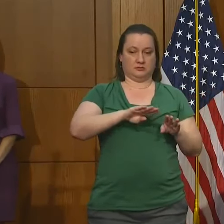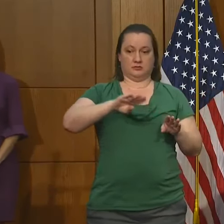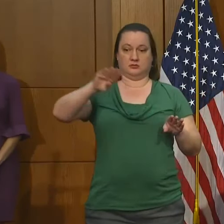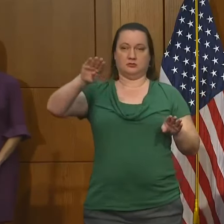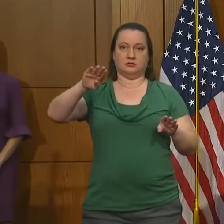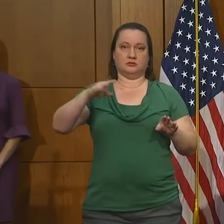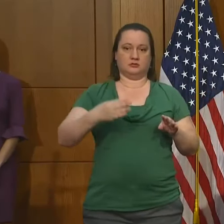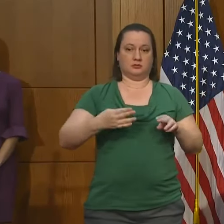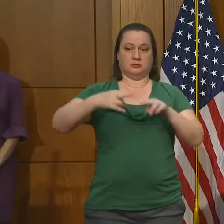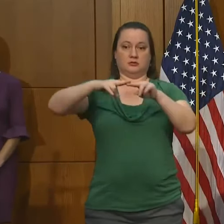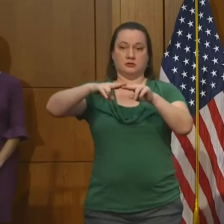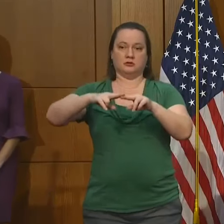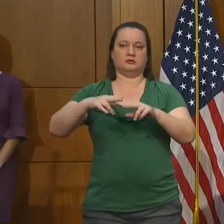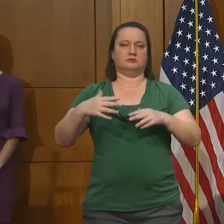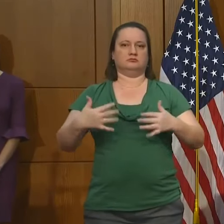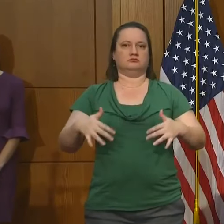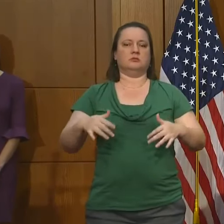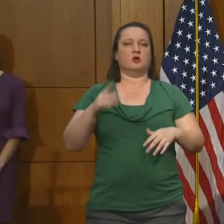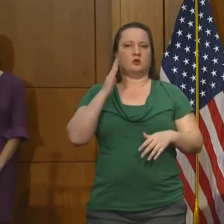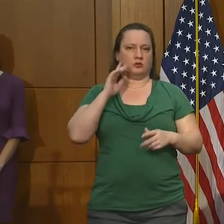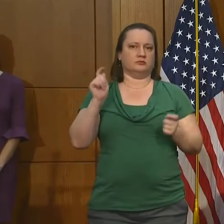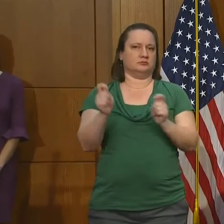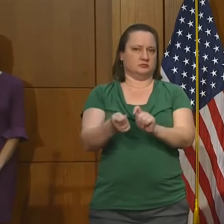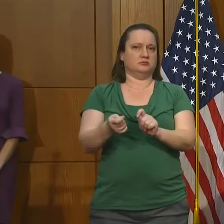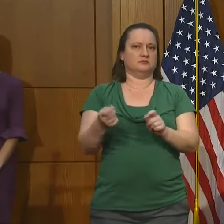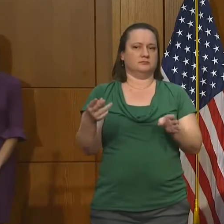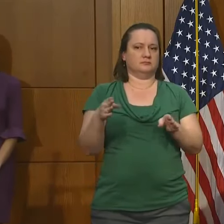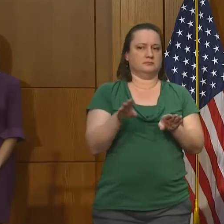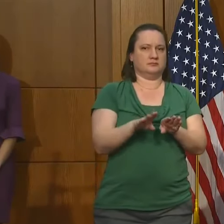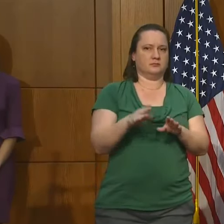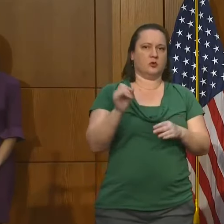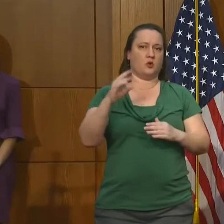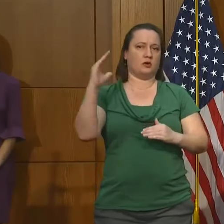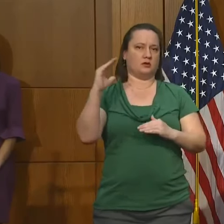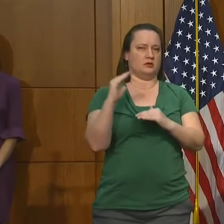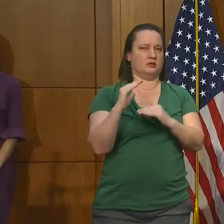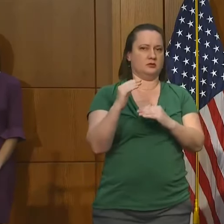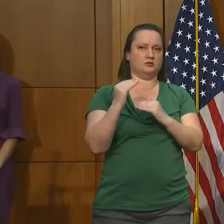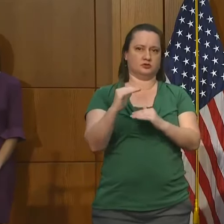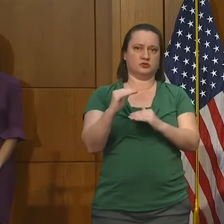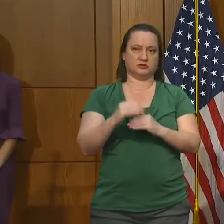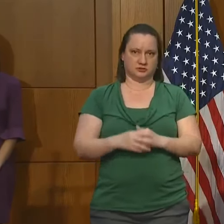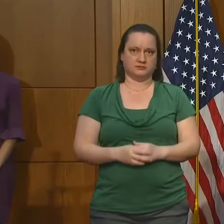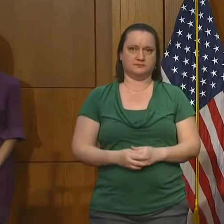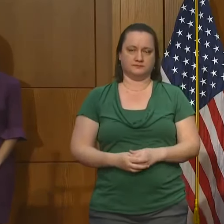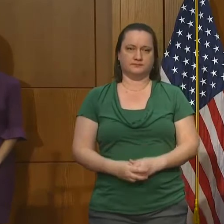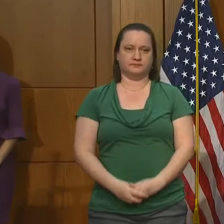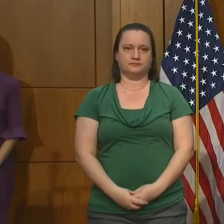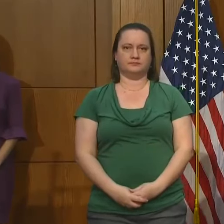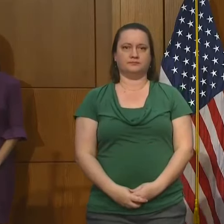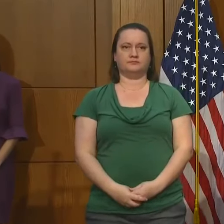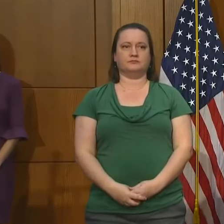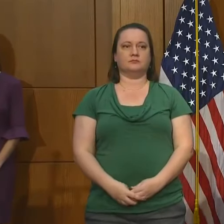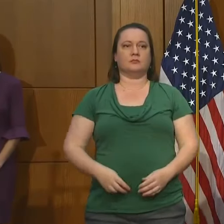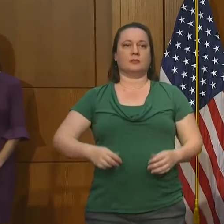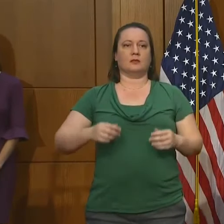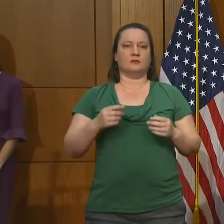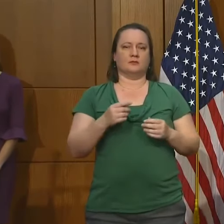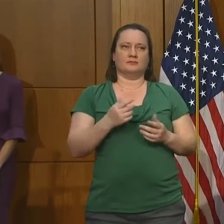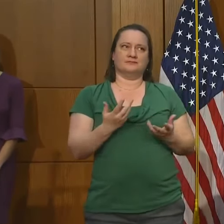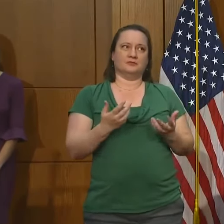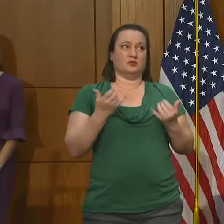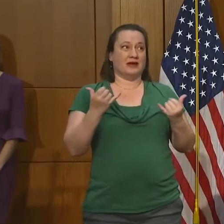directions, then we'll obviously make changes. But I think the answer to your question, there's no specific number